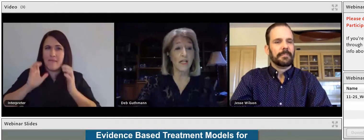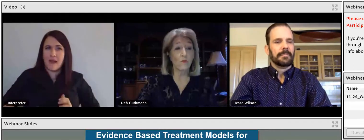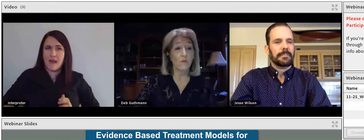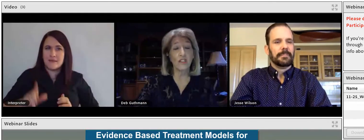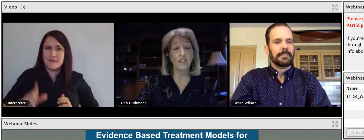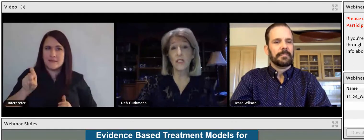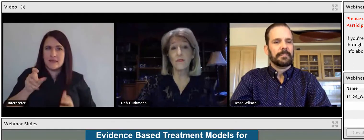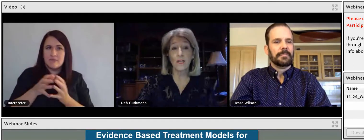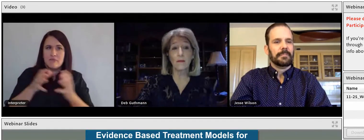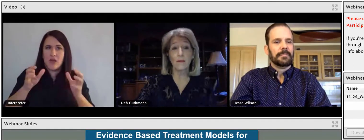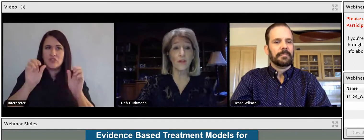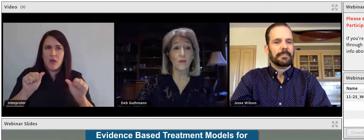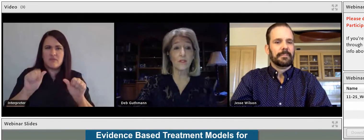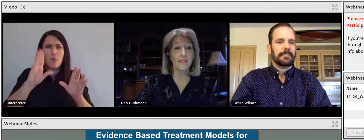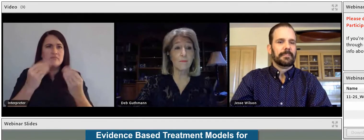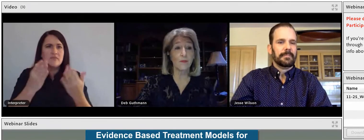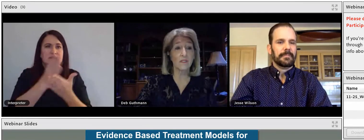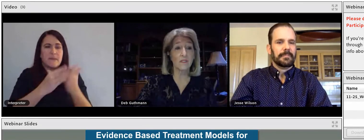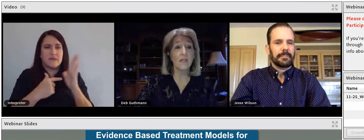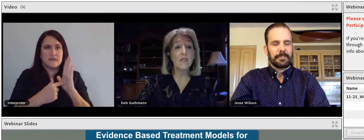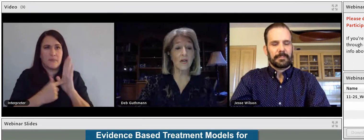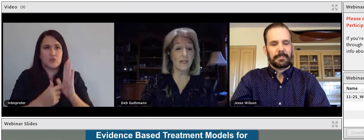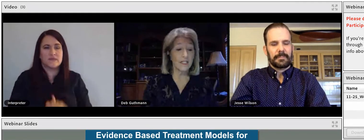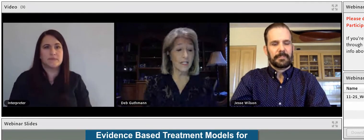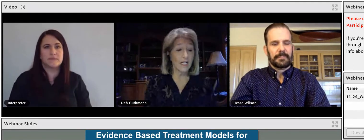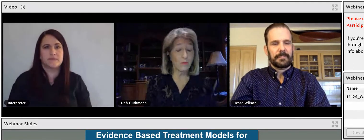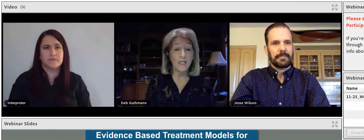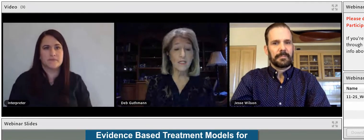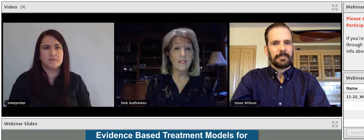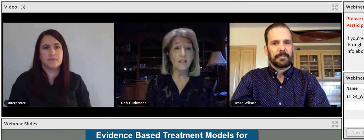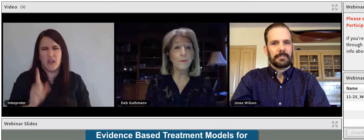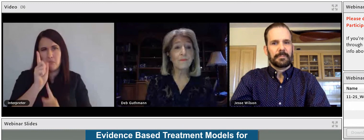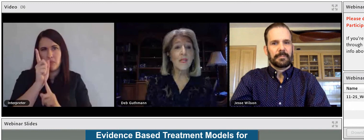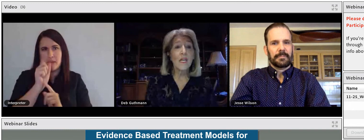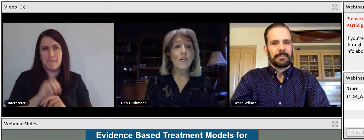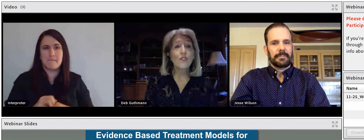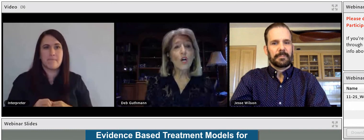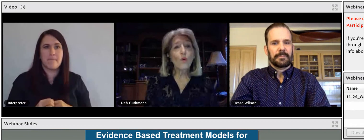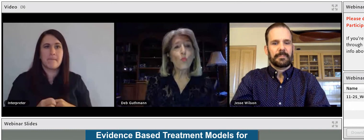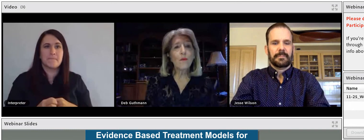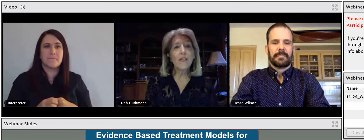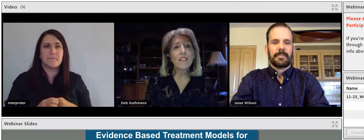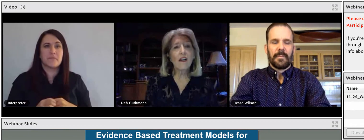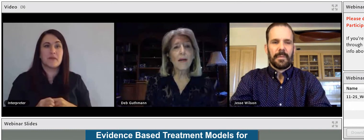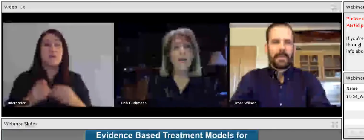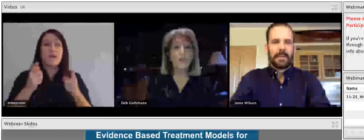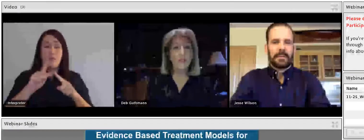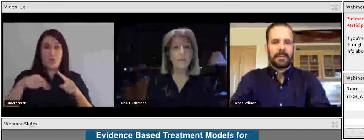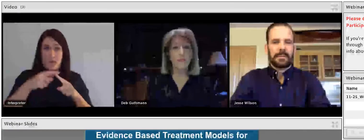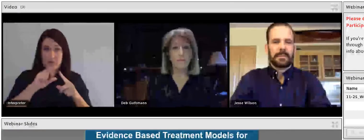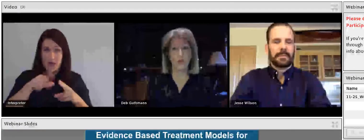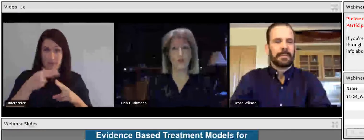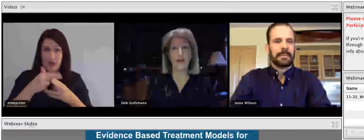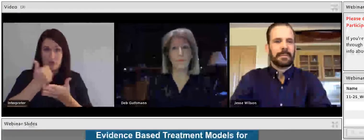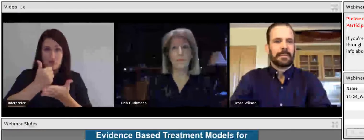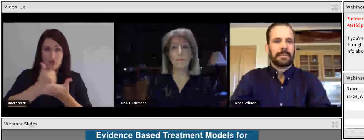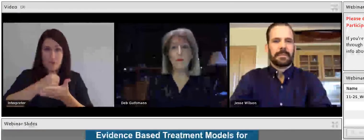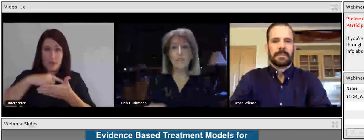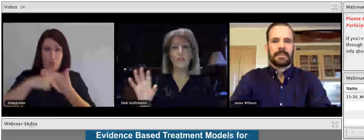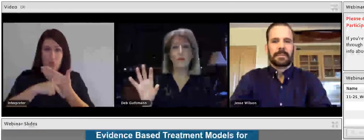as possible. And we're going to give you some of those examples in a couple minutes here. So when we talk about